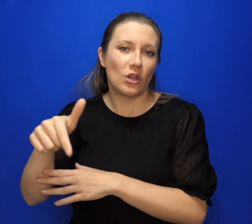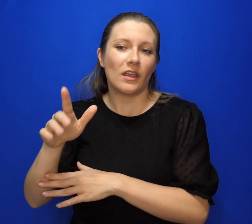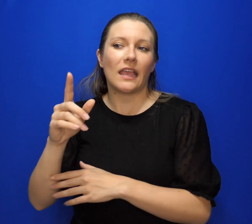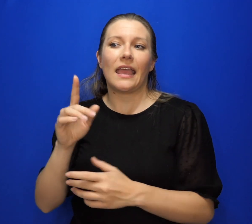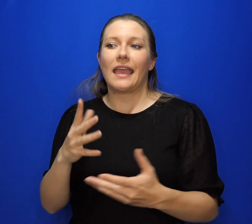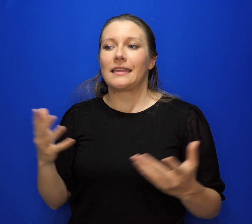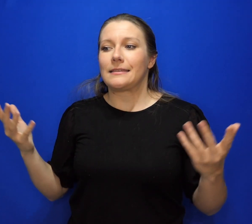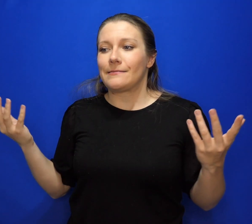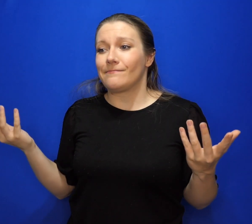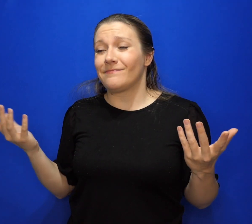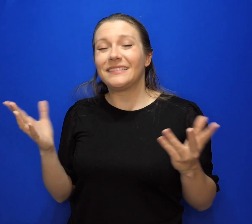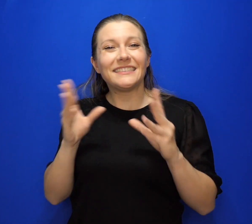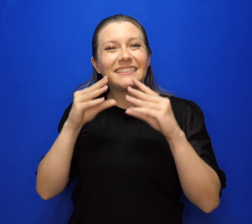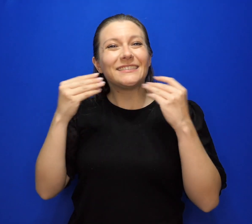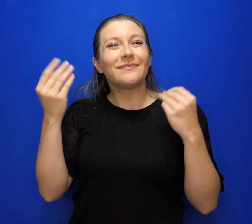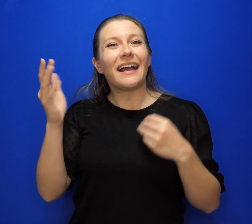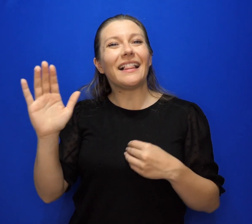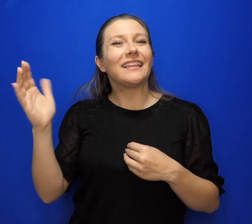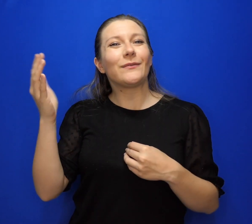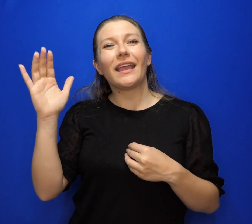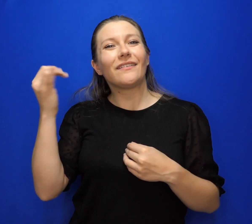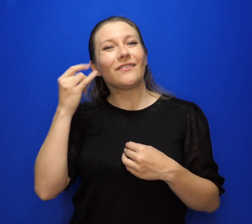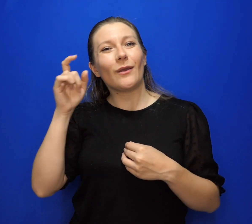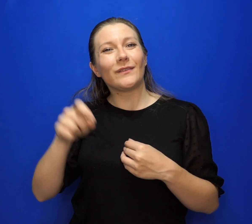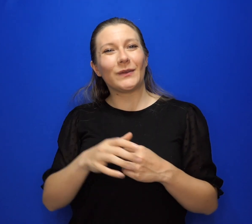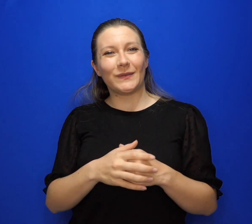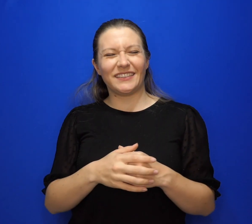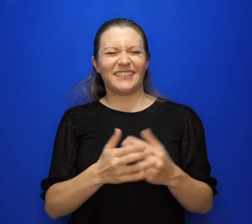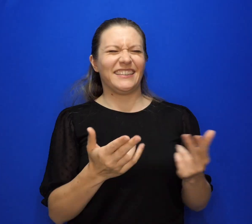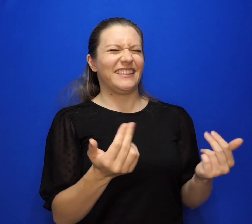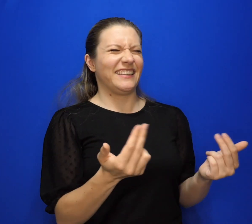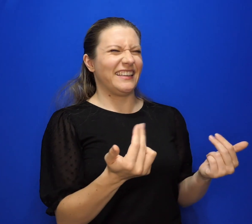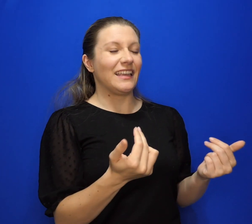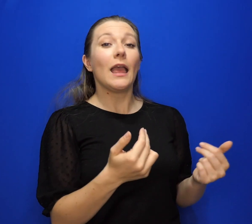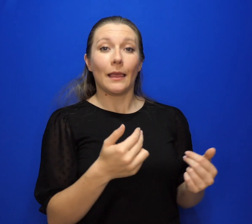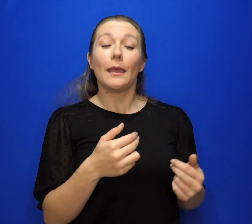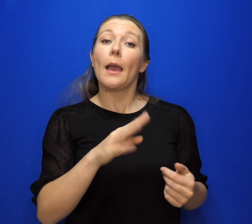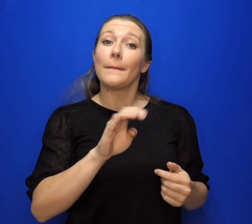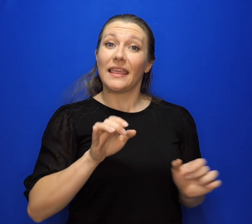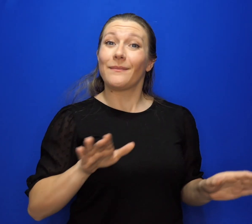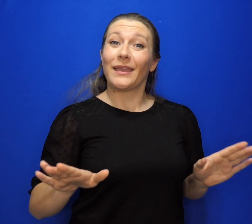that's my advice, which is not advice, medical or otherwise. See you later. Bye. Bye.